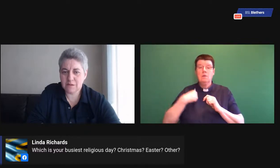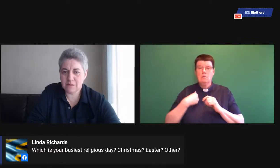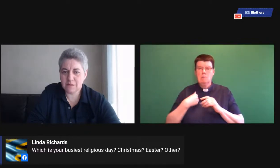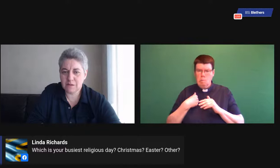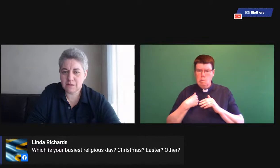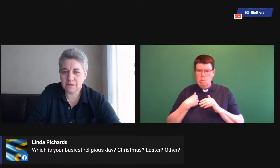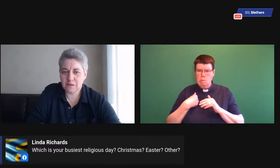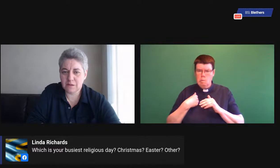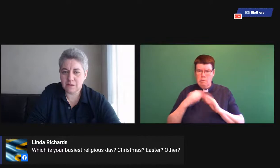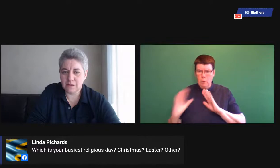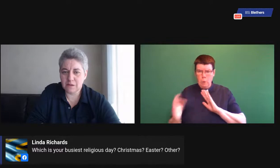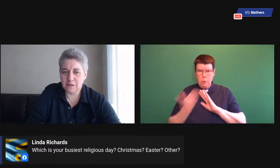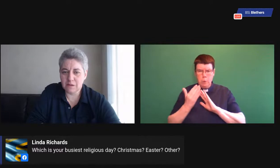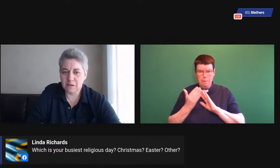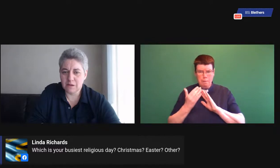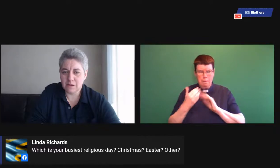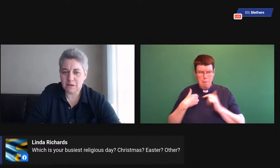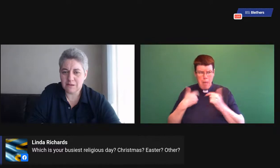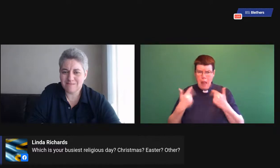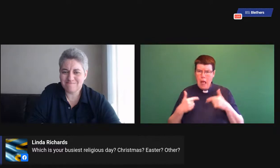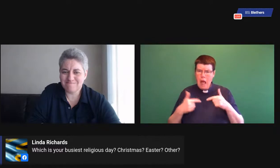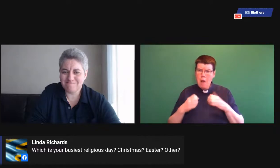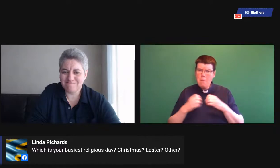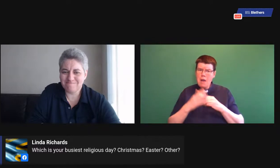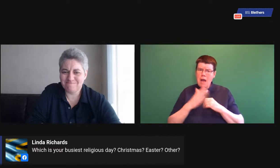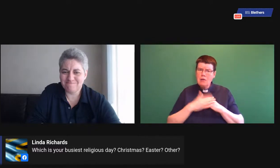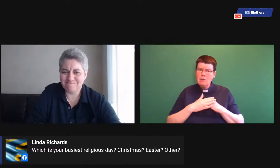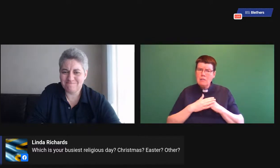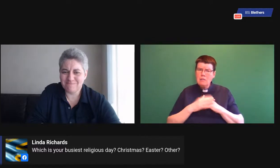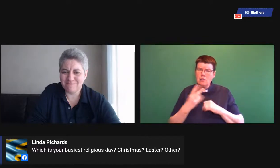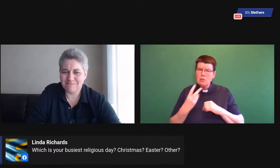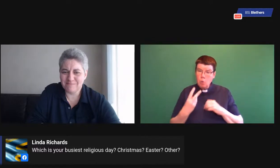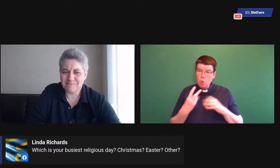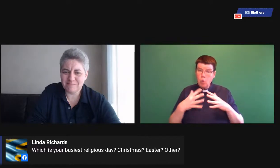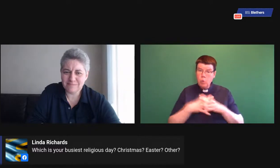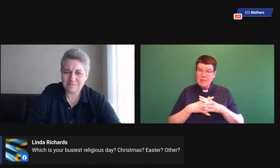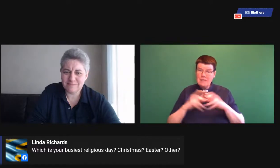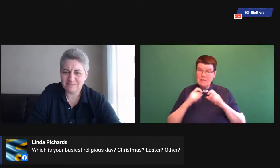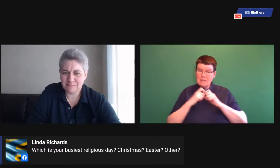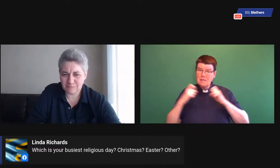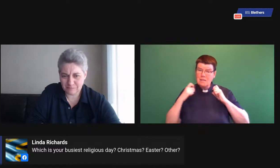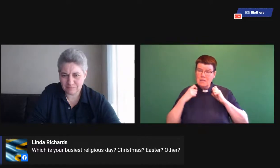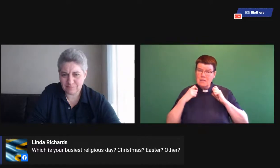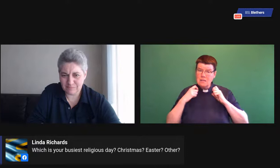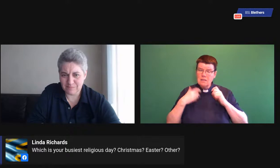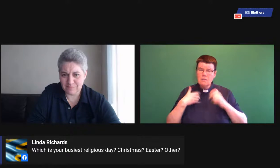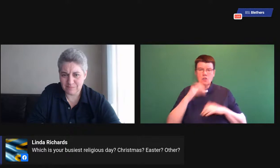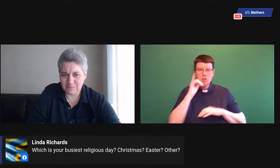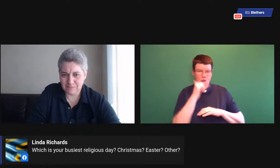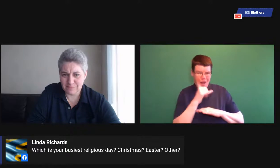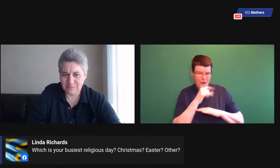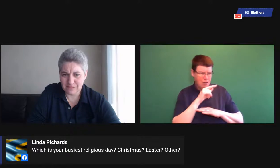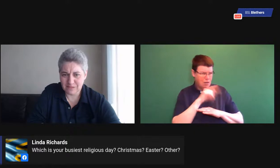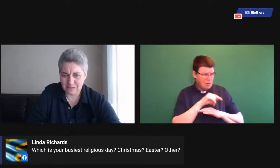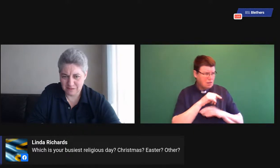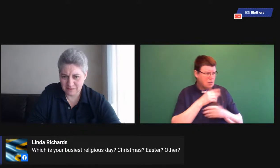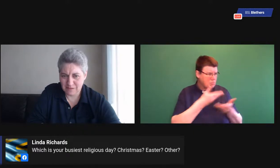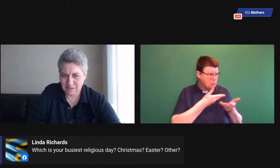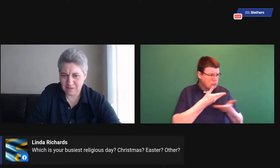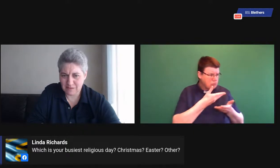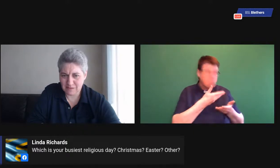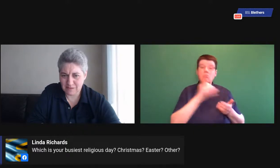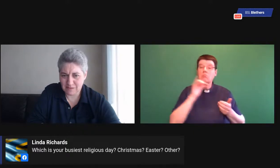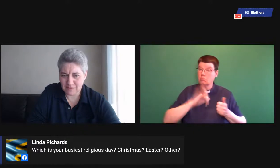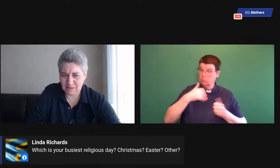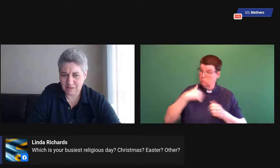so like next month. And they said to me, I've been let down. Will you do it? And I'm like, but I'm only going to